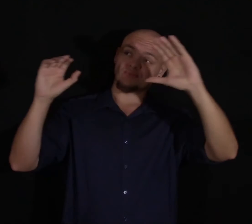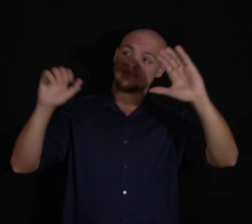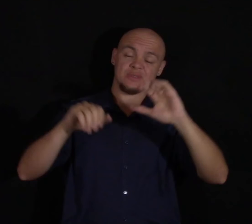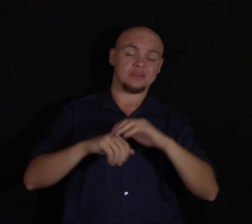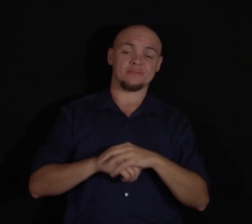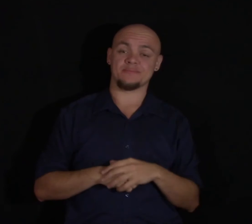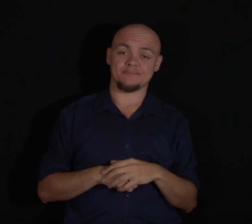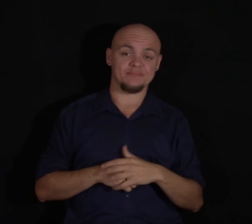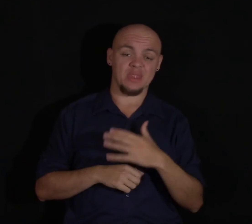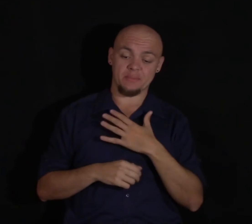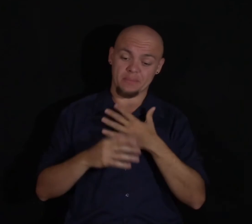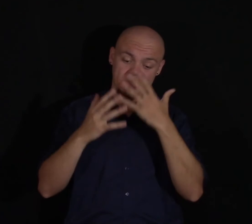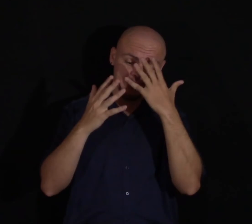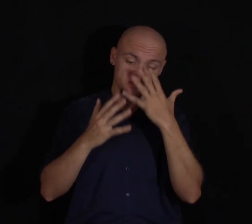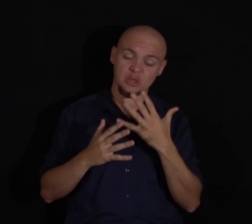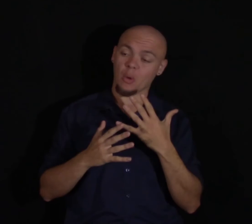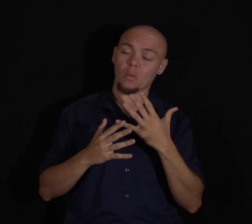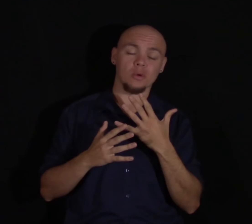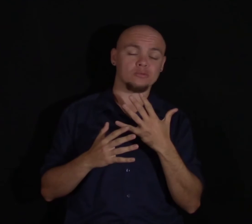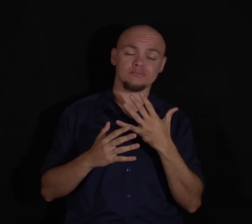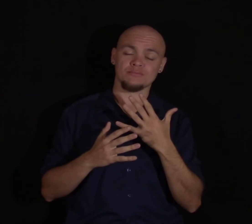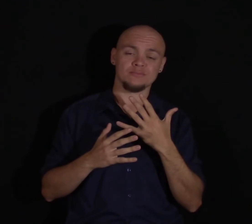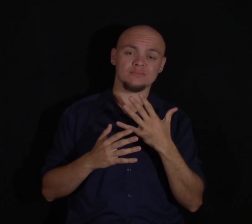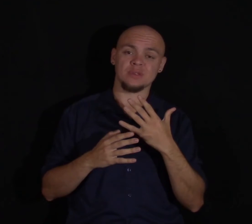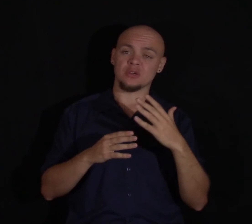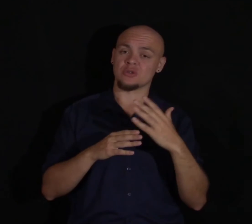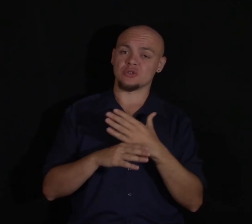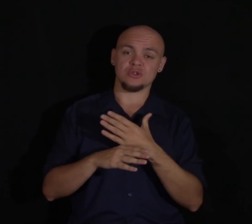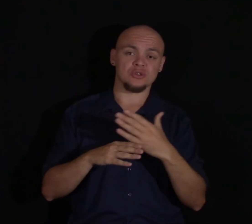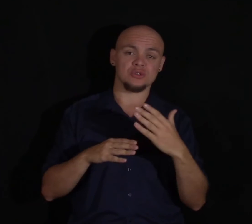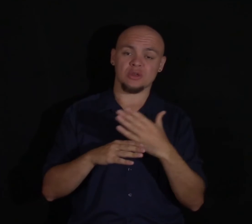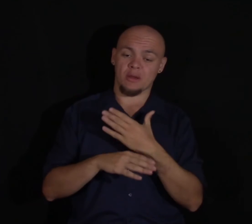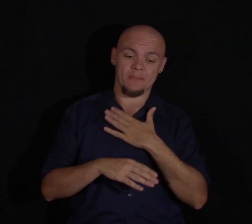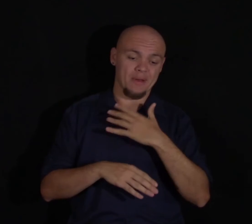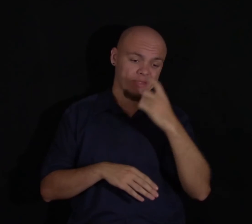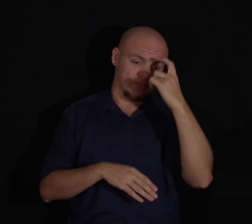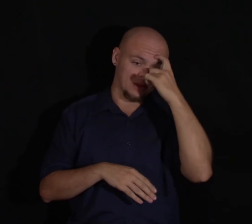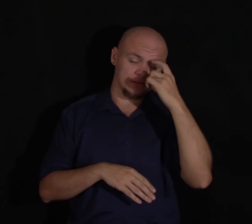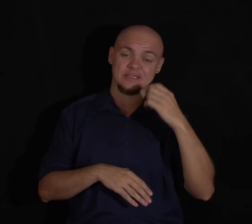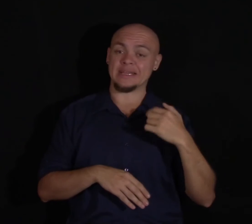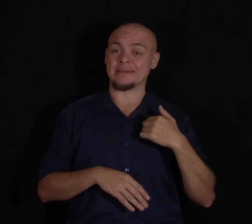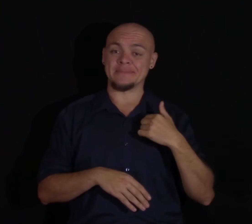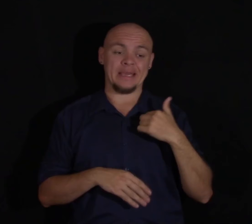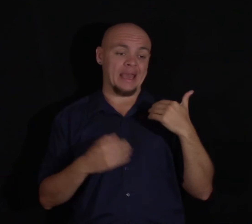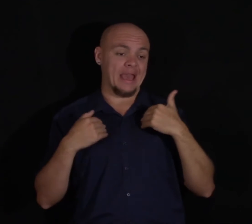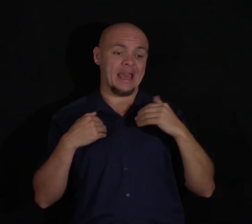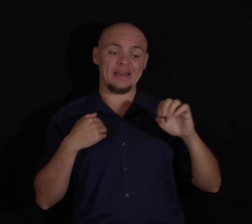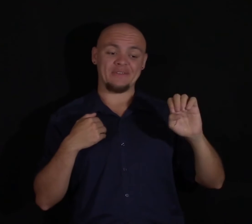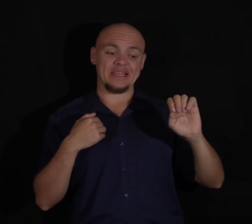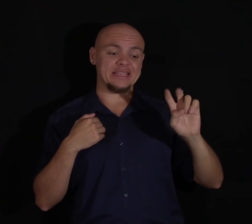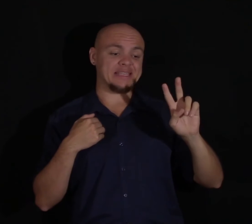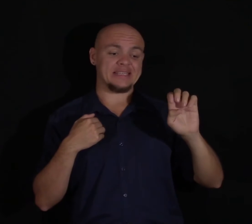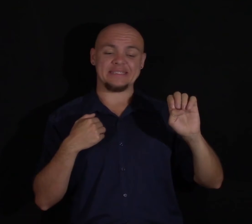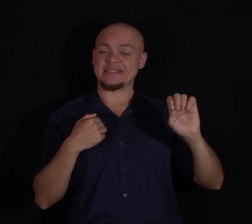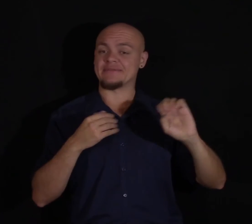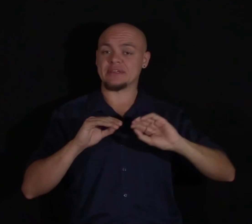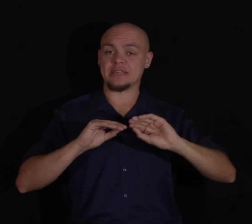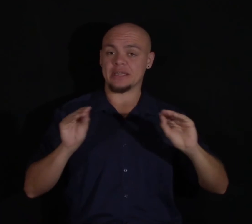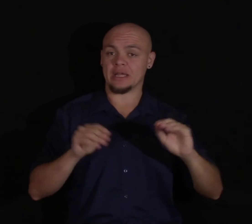nor shared my thoughts. I was alone. I remembered Adam's supplication to his Creator,